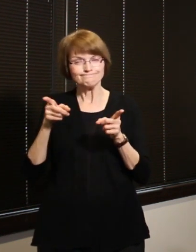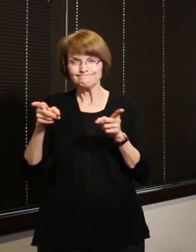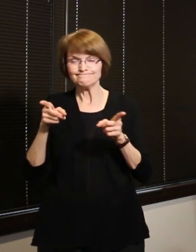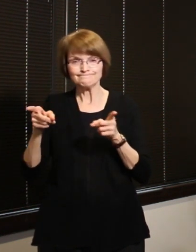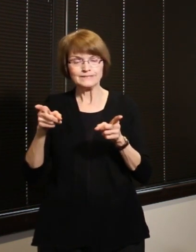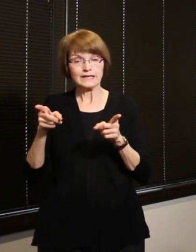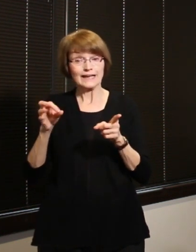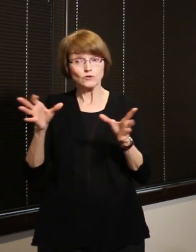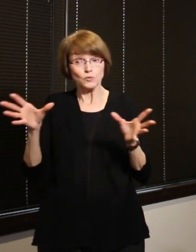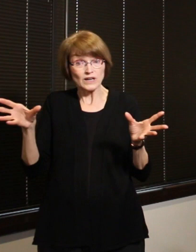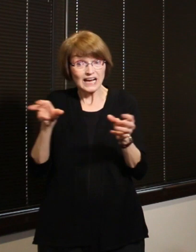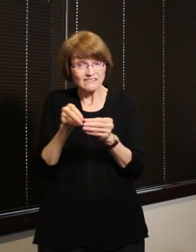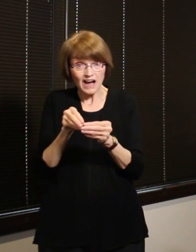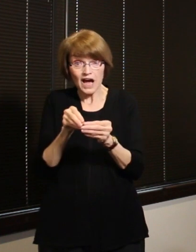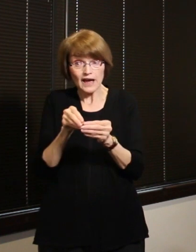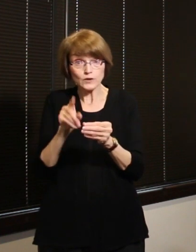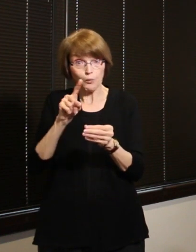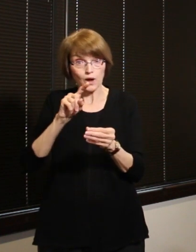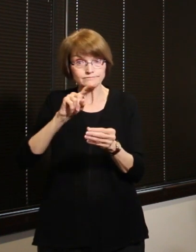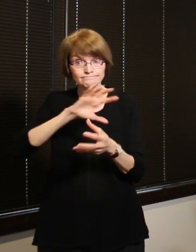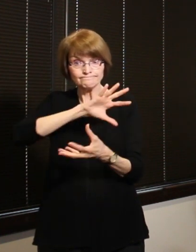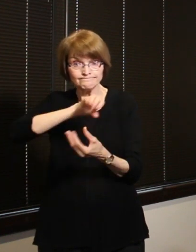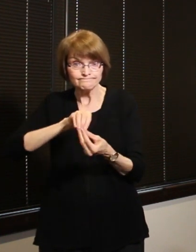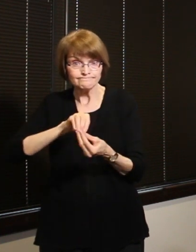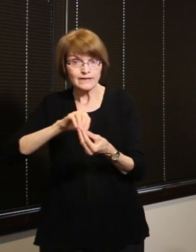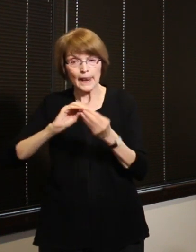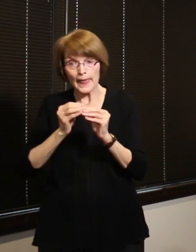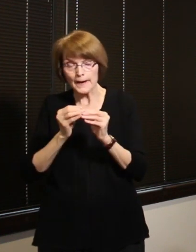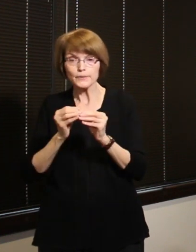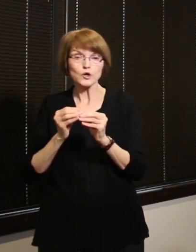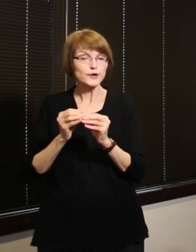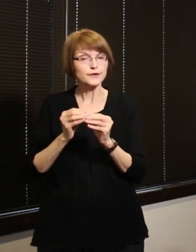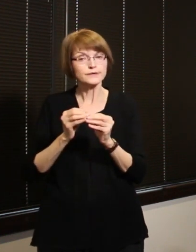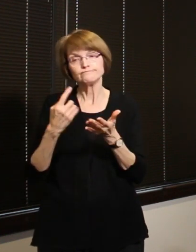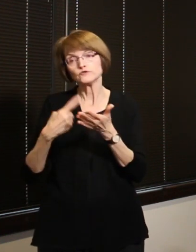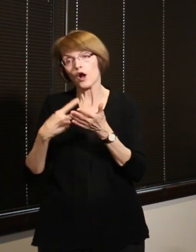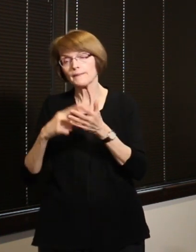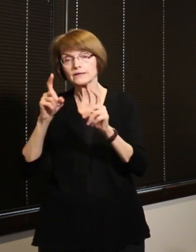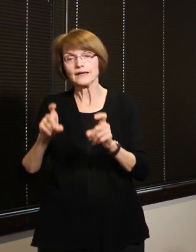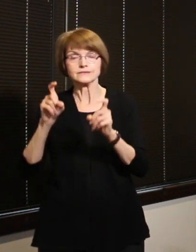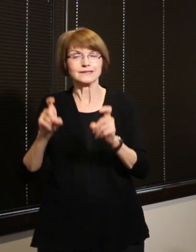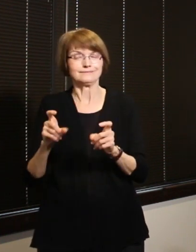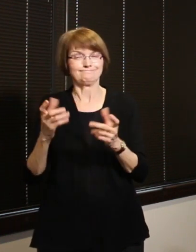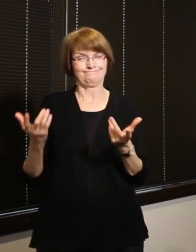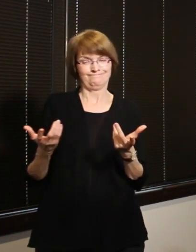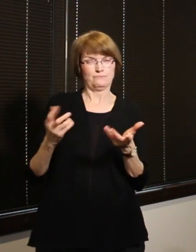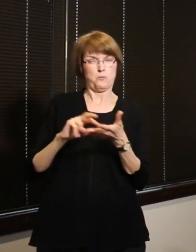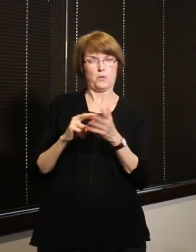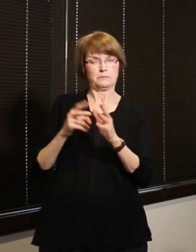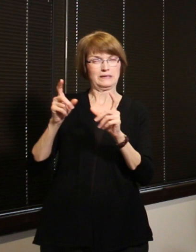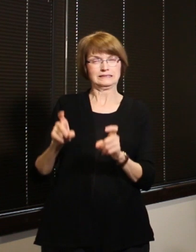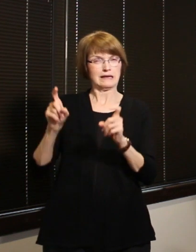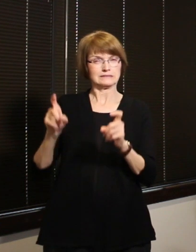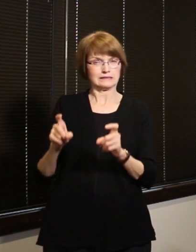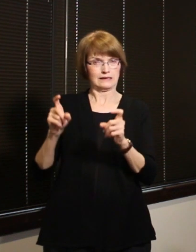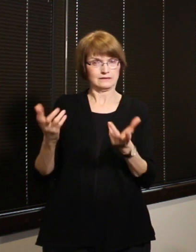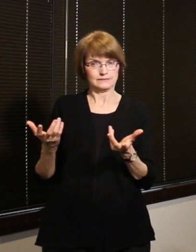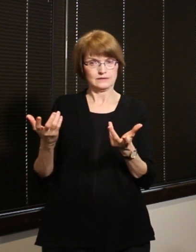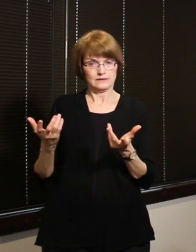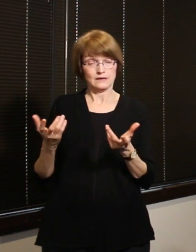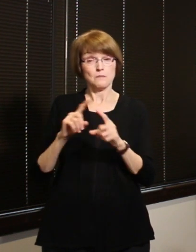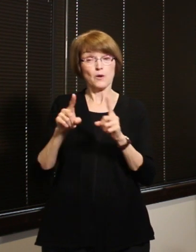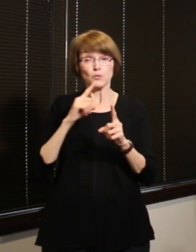them into a single bucket to talk about testing, I think it depends on what your definition of testing is, but they're used for two